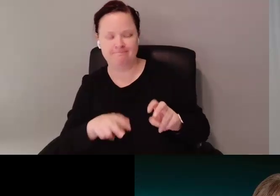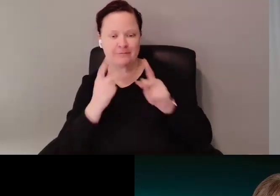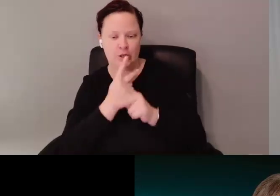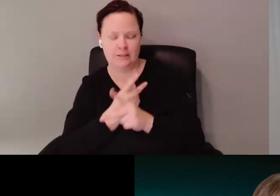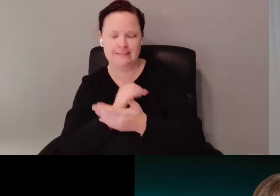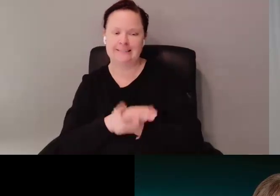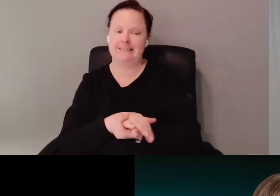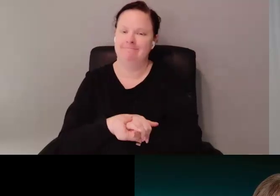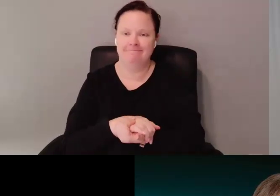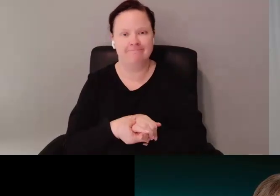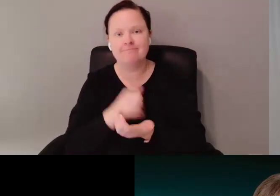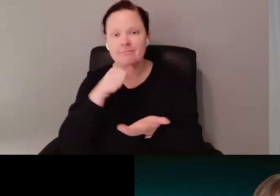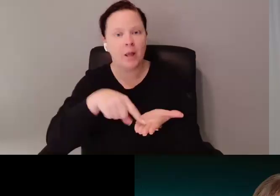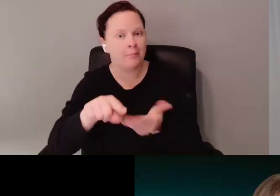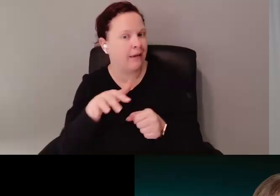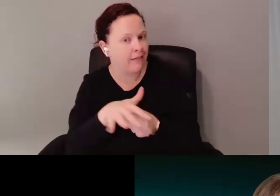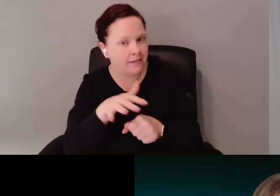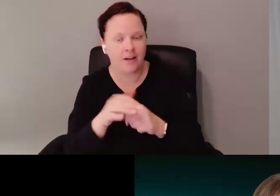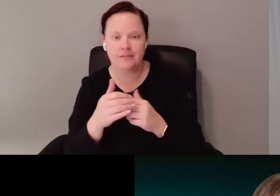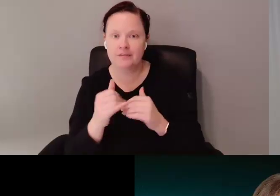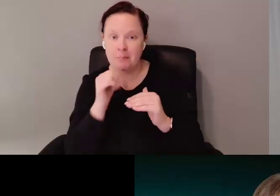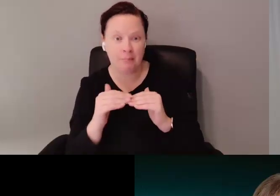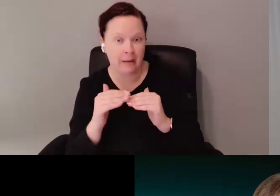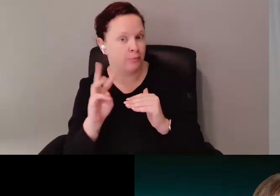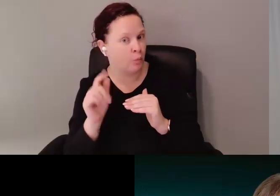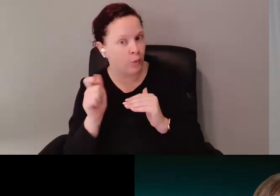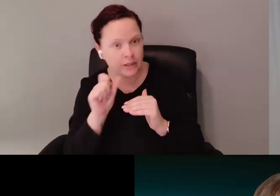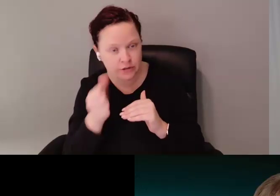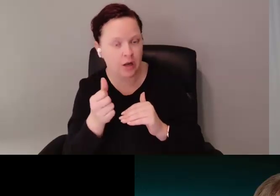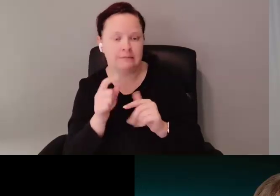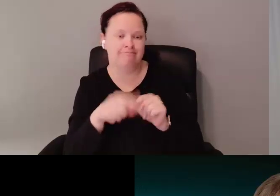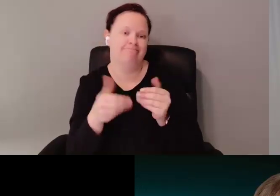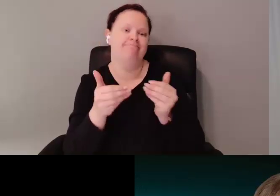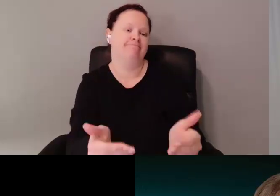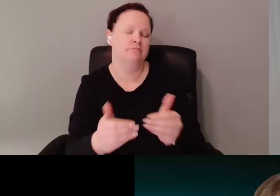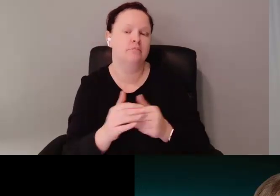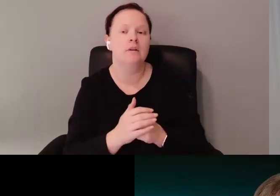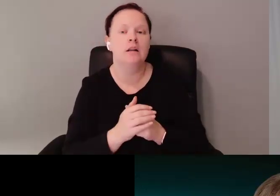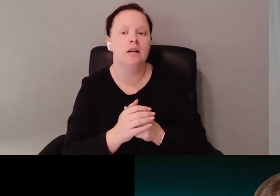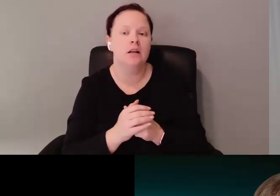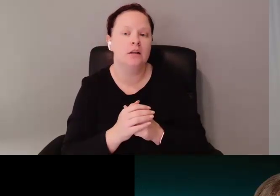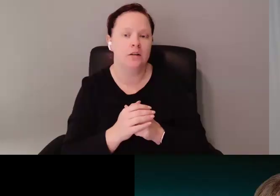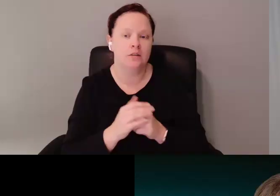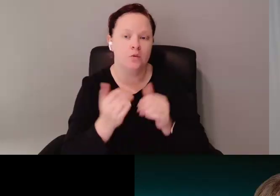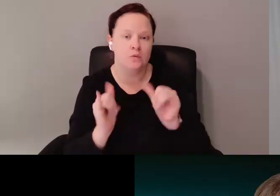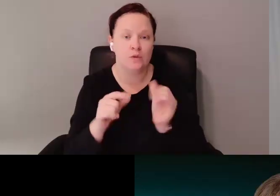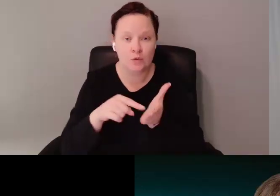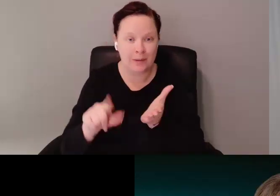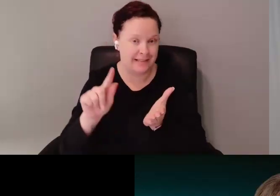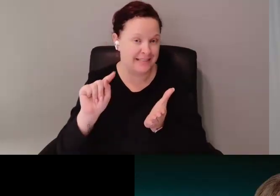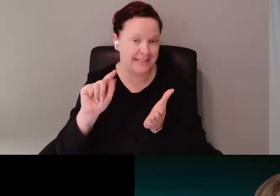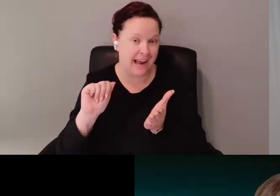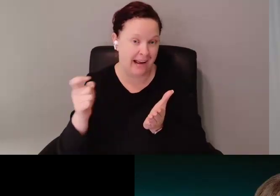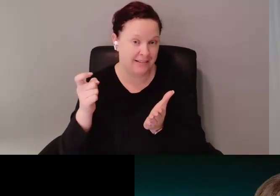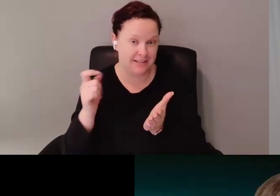it's not paying you competitive wage, you're not able to go through with it, you still have to pay taxes on it.